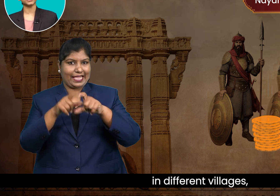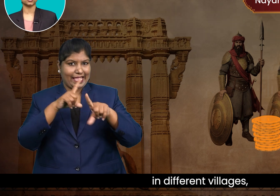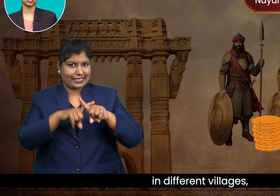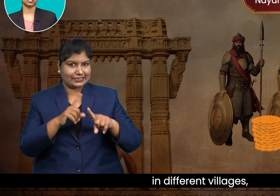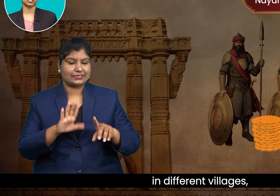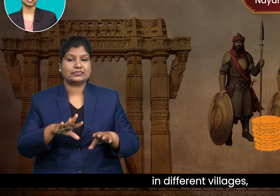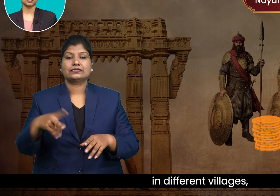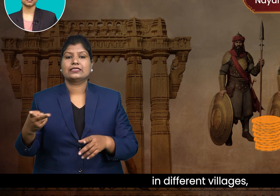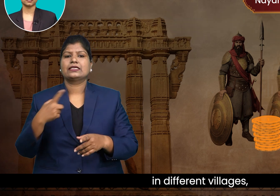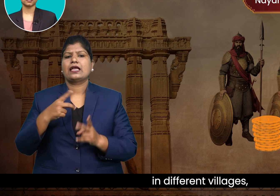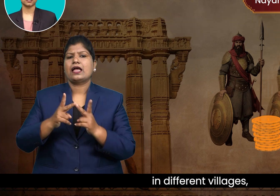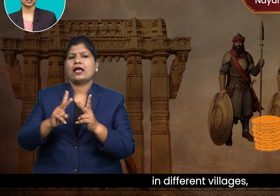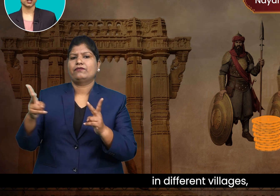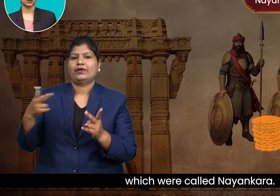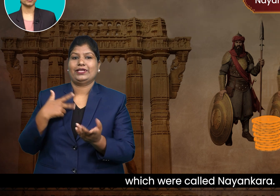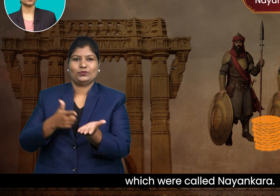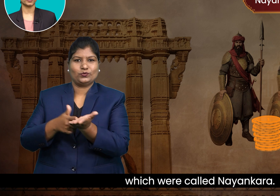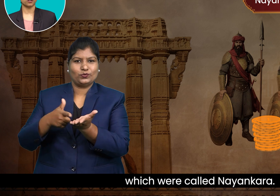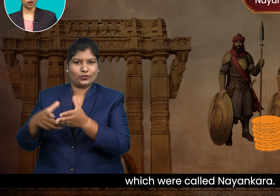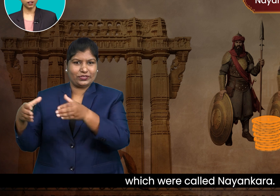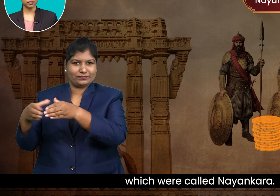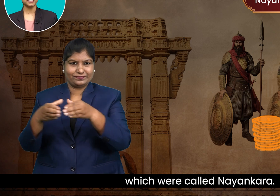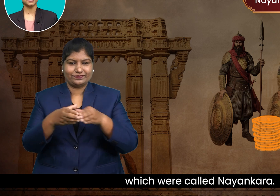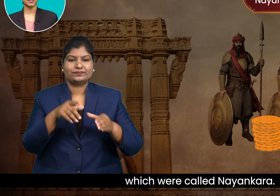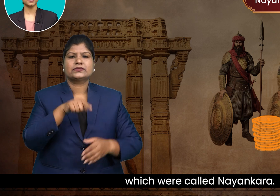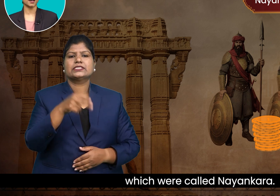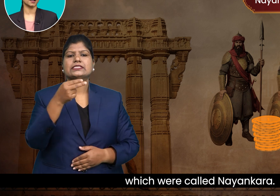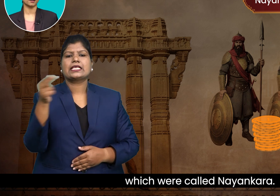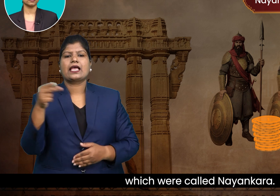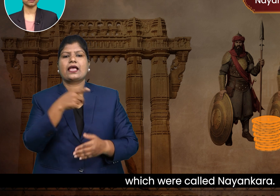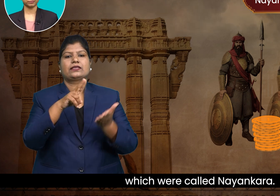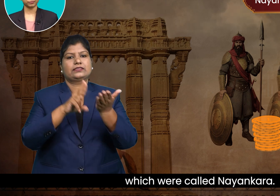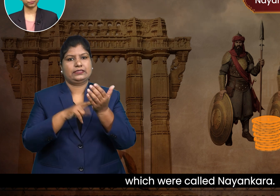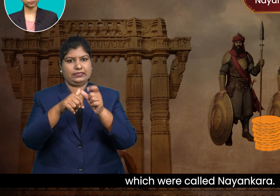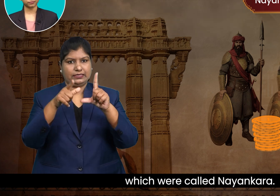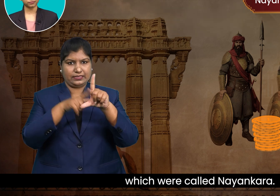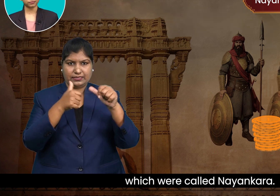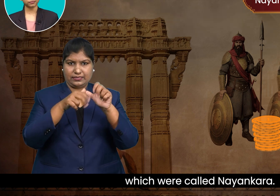different villages, which were called Nayankara.